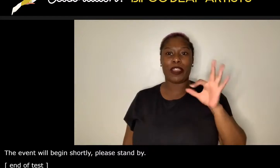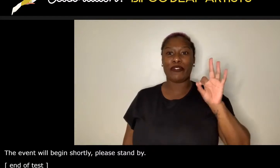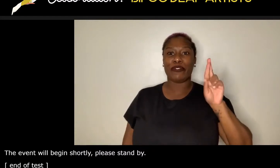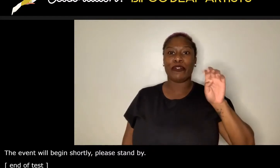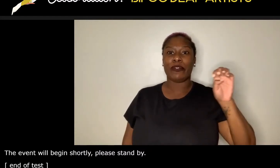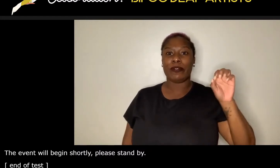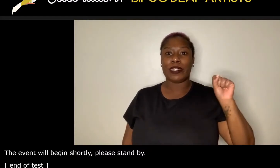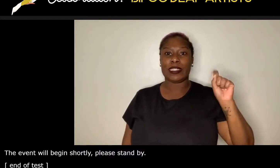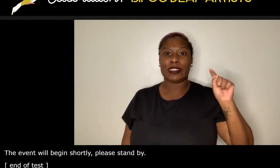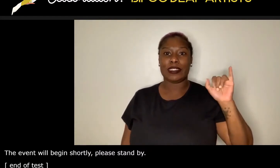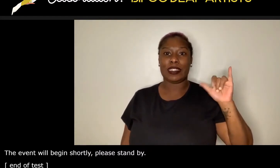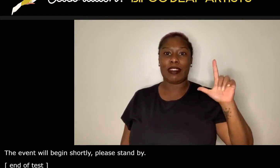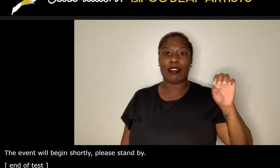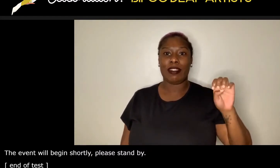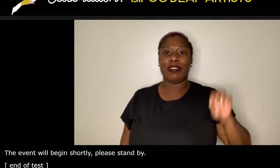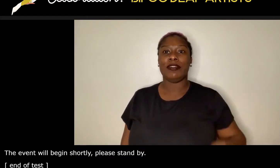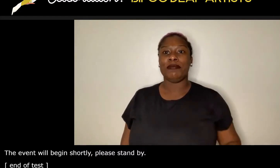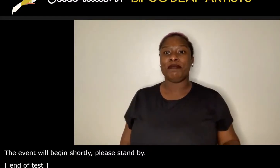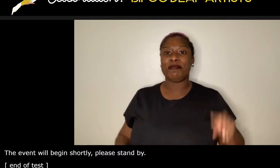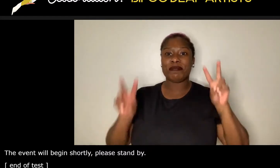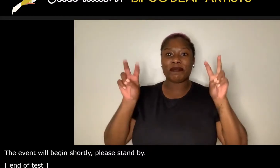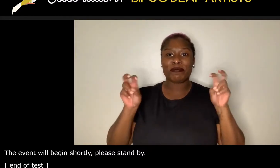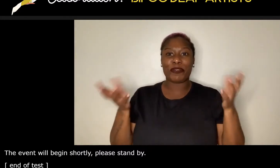So this is a freestyle poetry mix